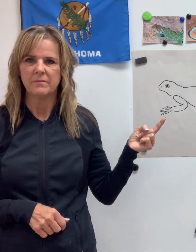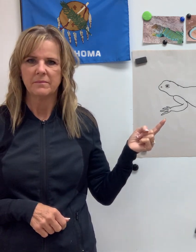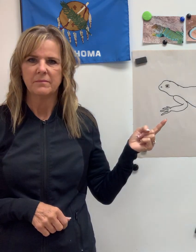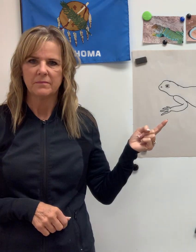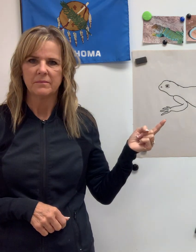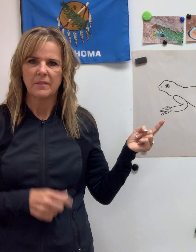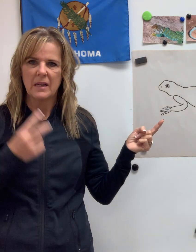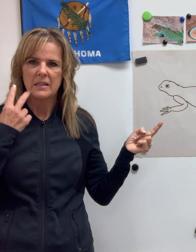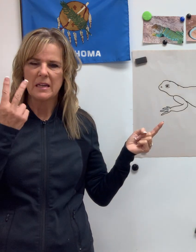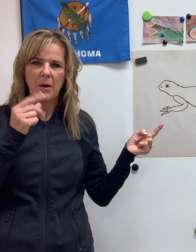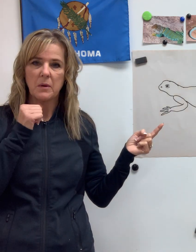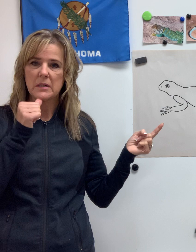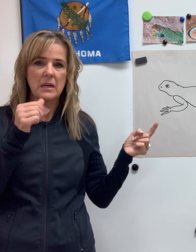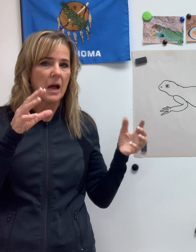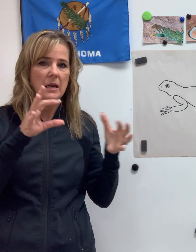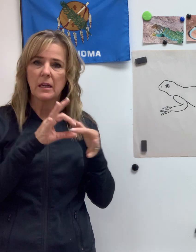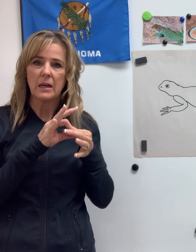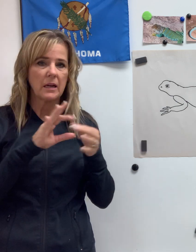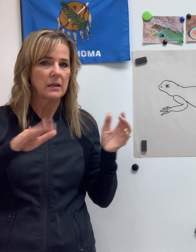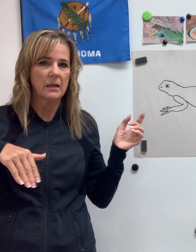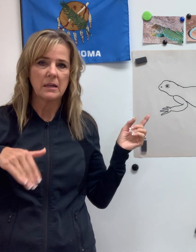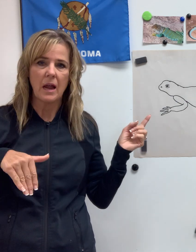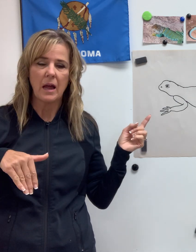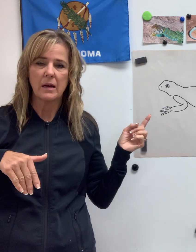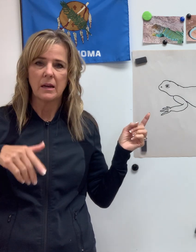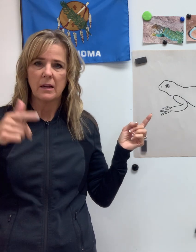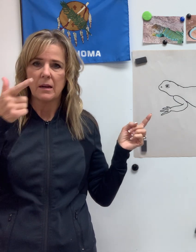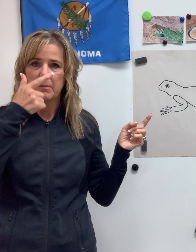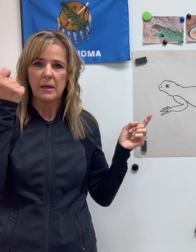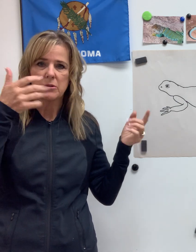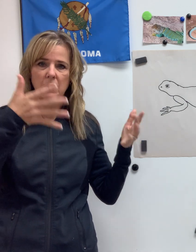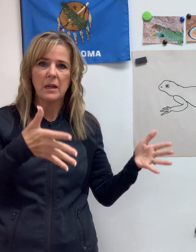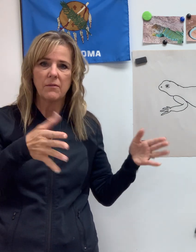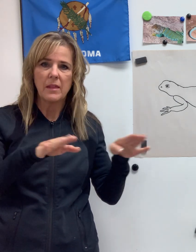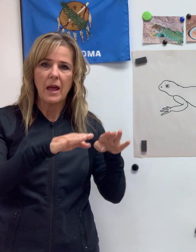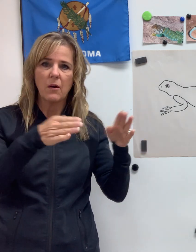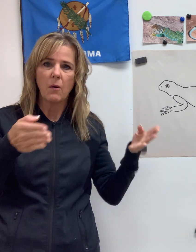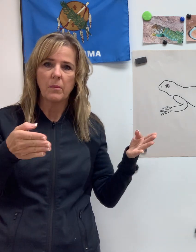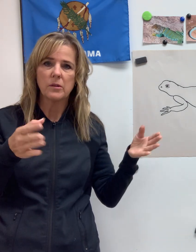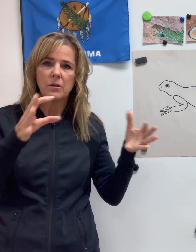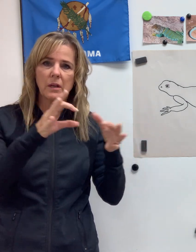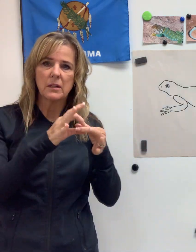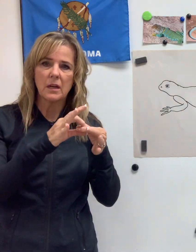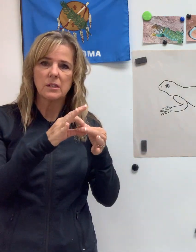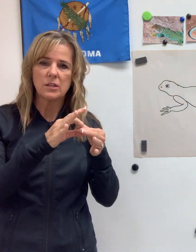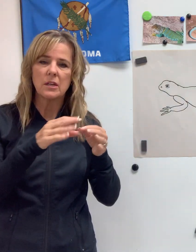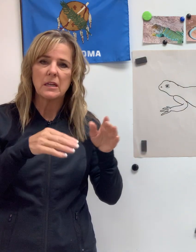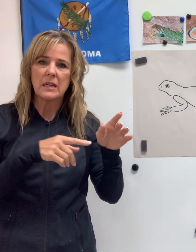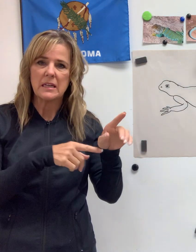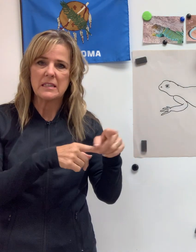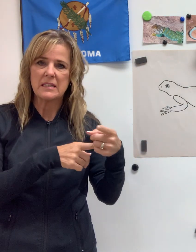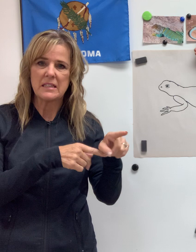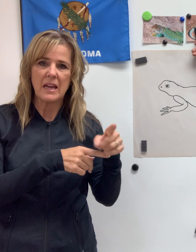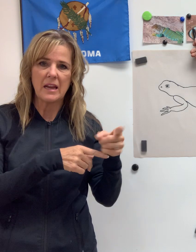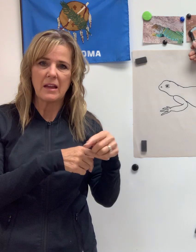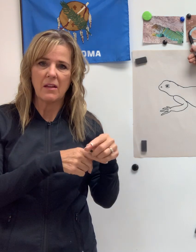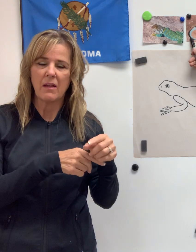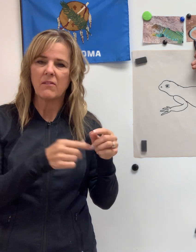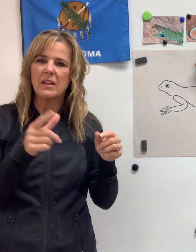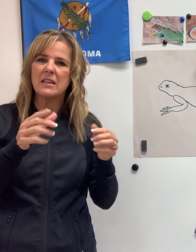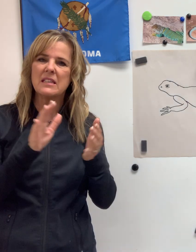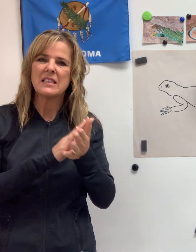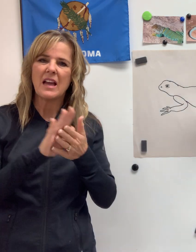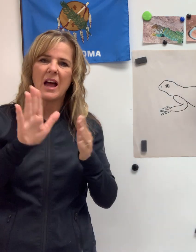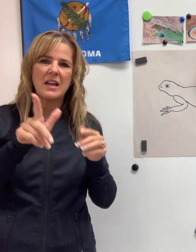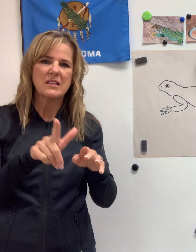stop. See how it's not touching yet? Because we're leaving that open so it can touch his tail. They've got these nice,